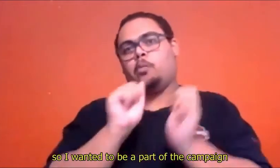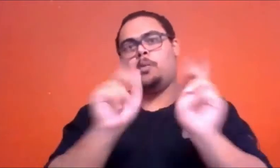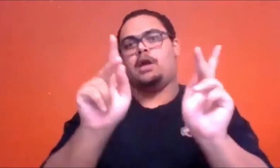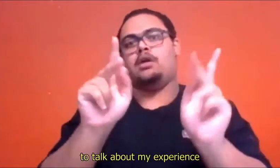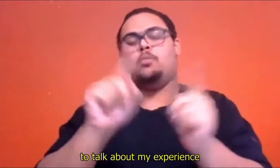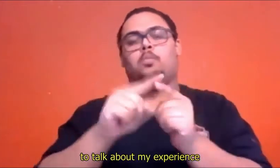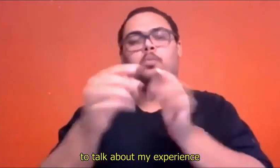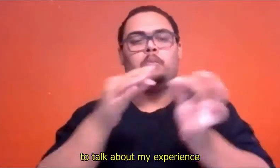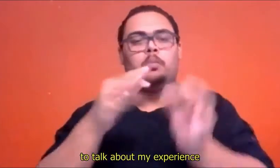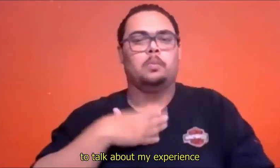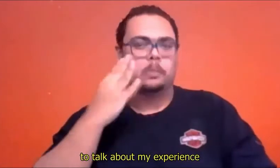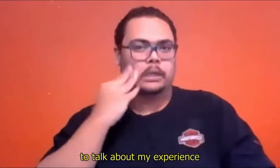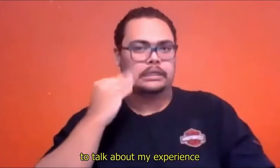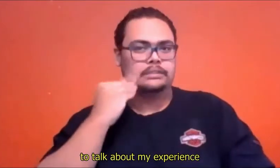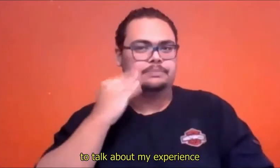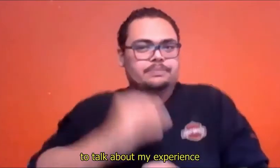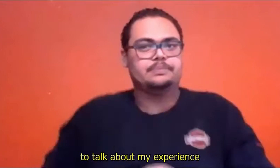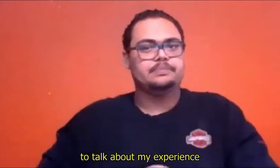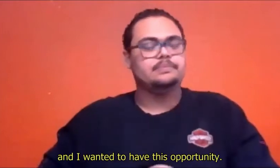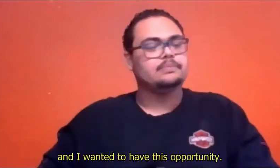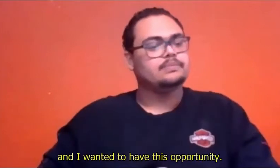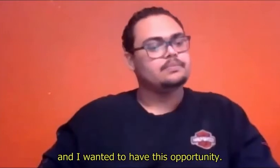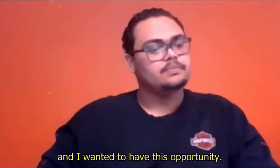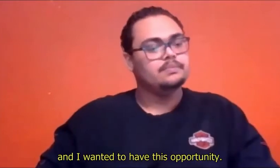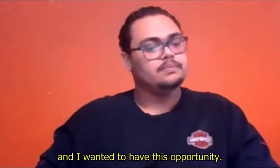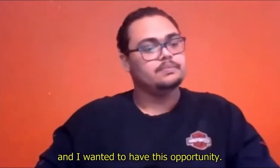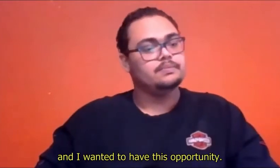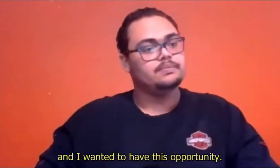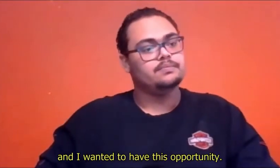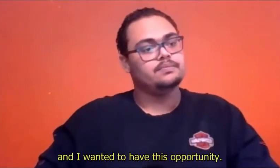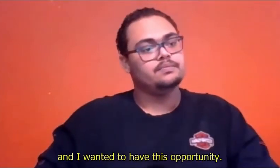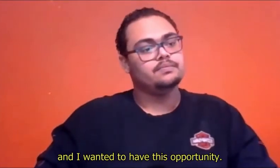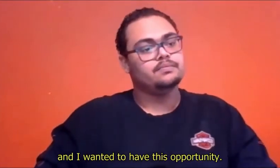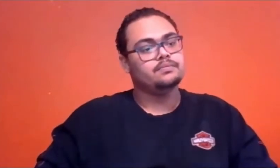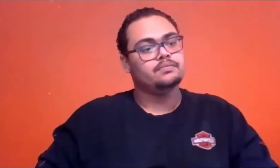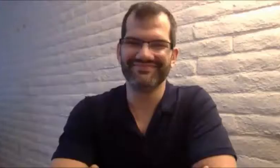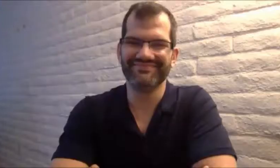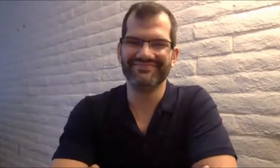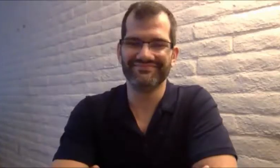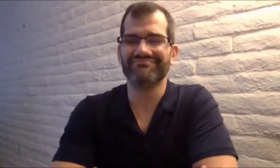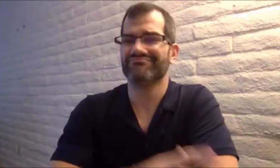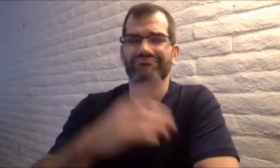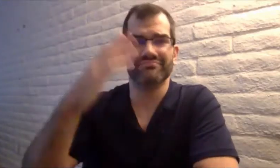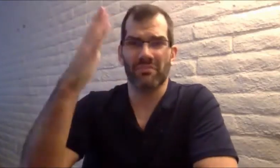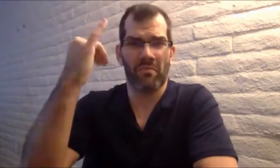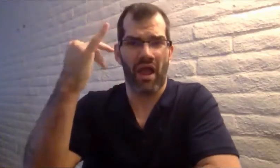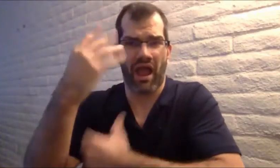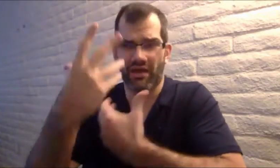the campaign to talk about my experience, and I wanted to have this opportunity.